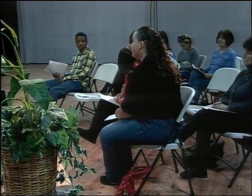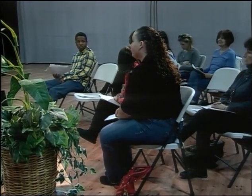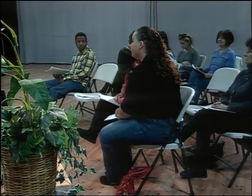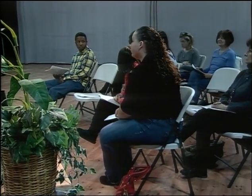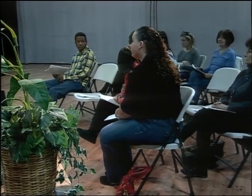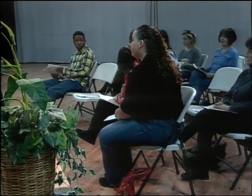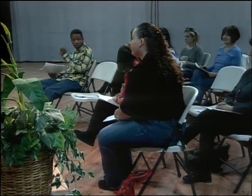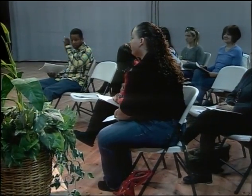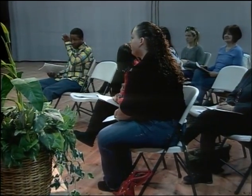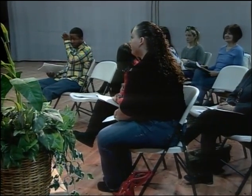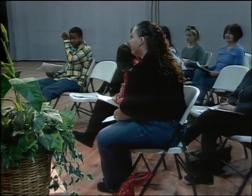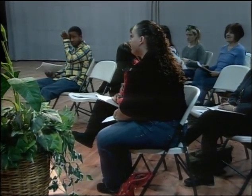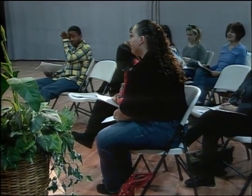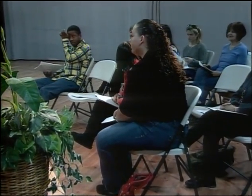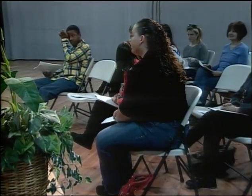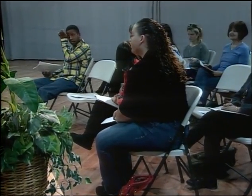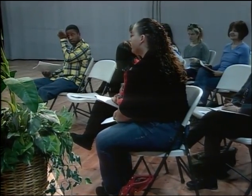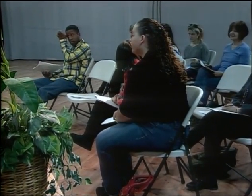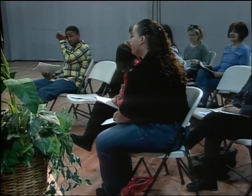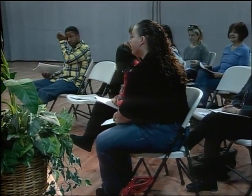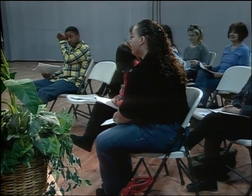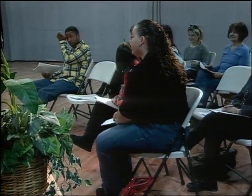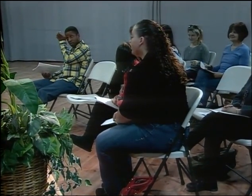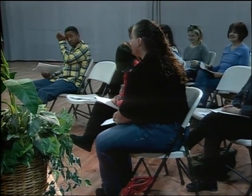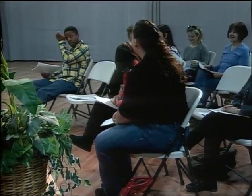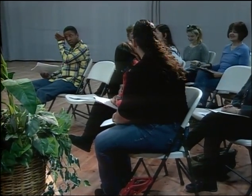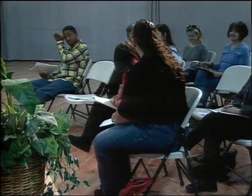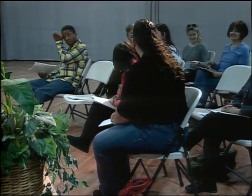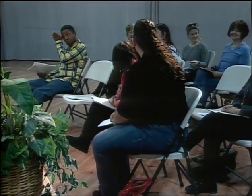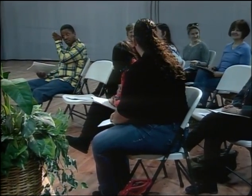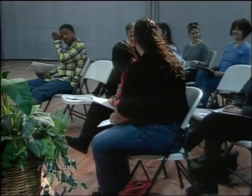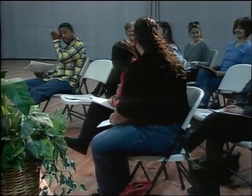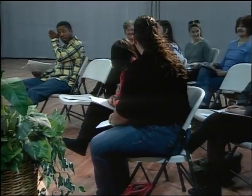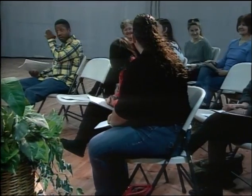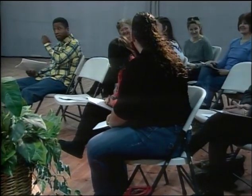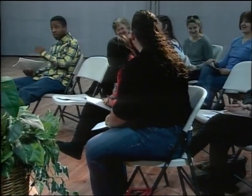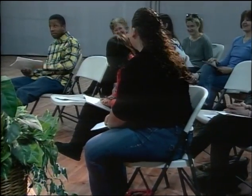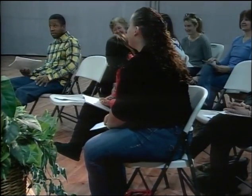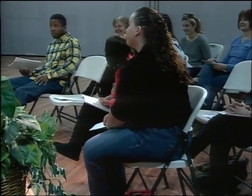okay? Some of you did, yeah? Some of you are new.